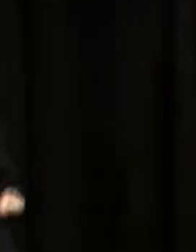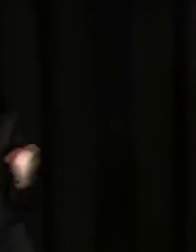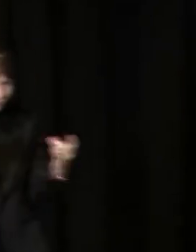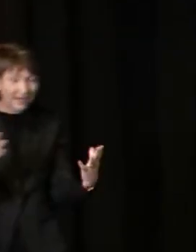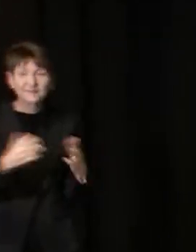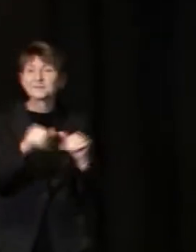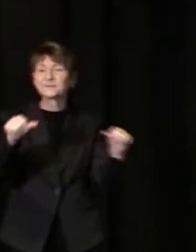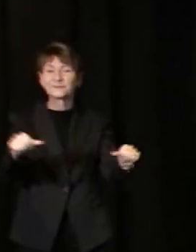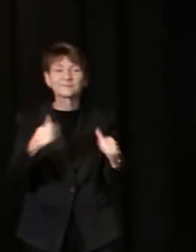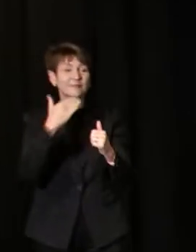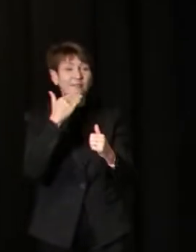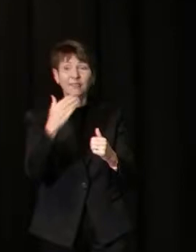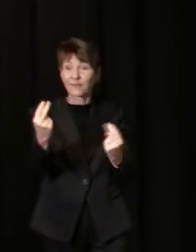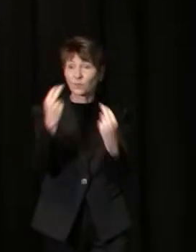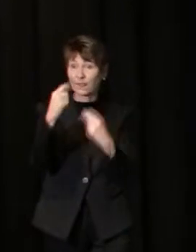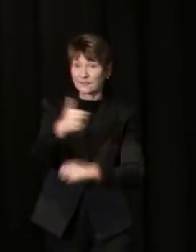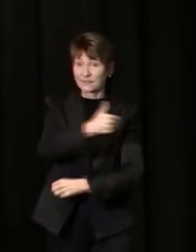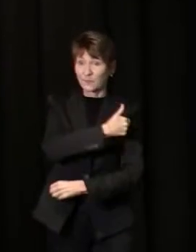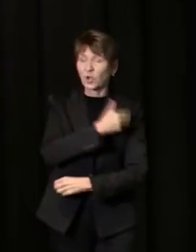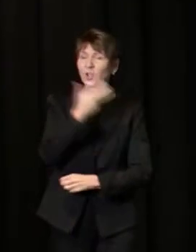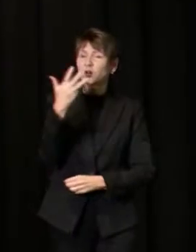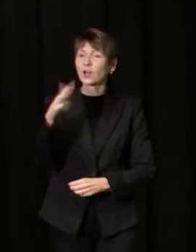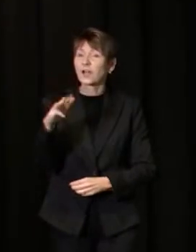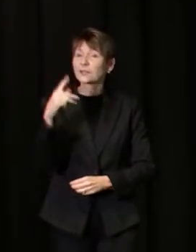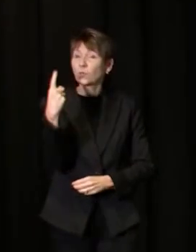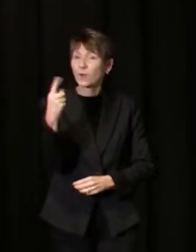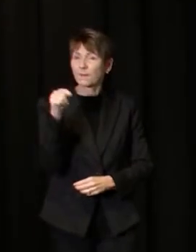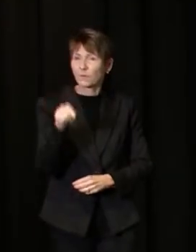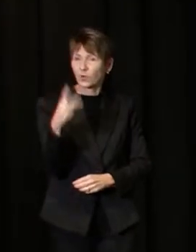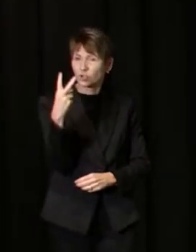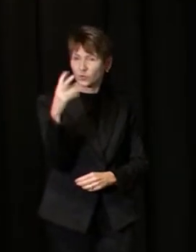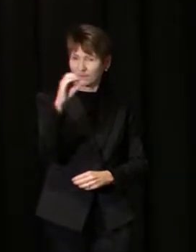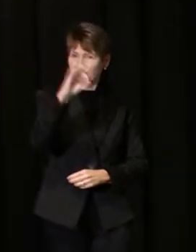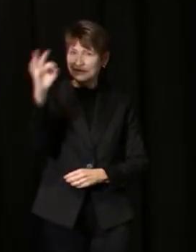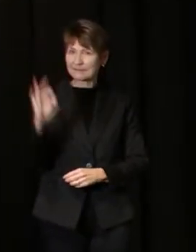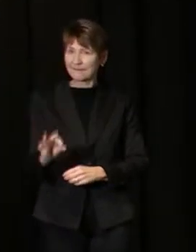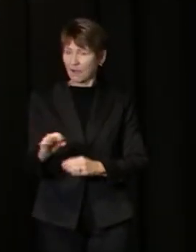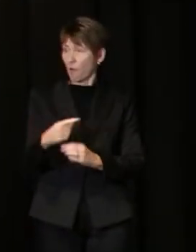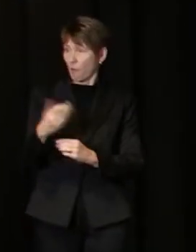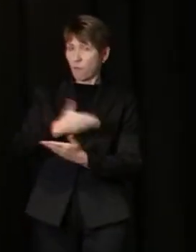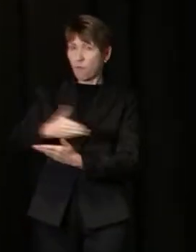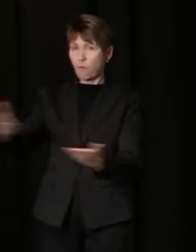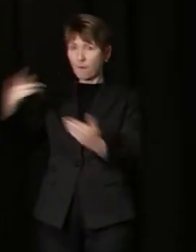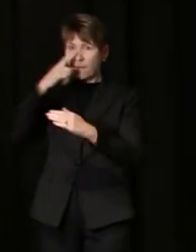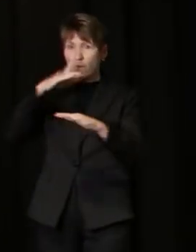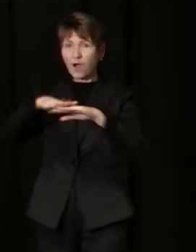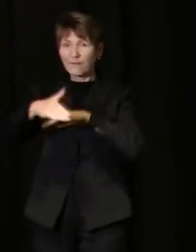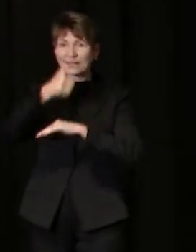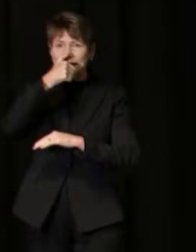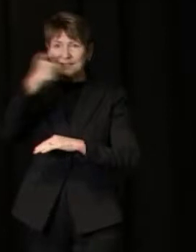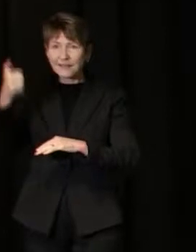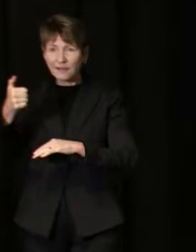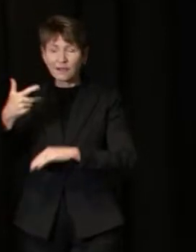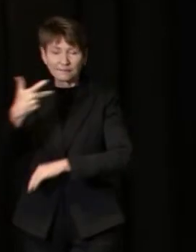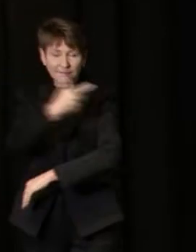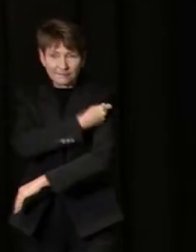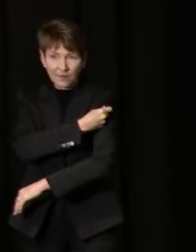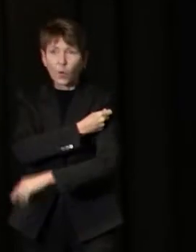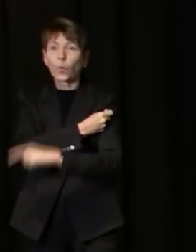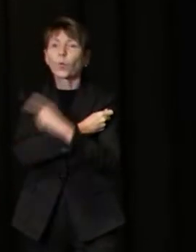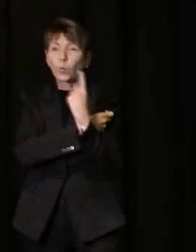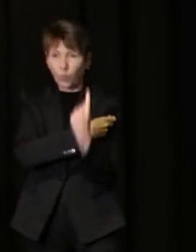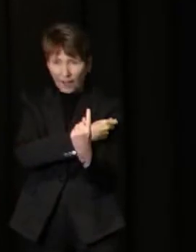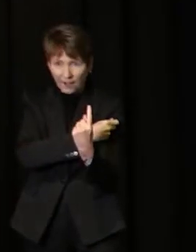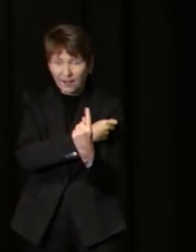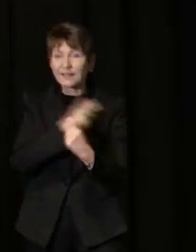Excellent. Thanks for joining us this morning. 91.2% of Victorians aged 16 and over have had a first dose,